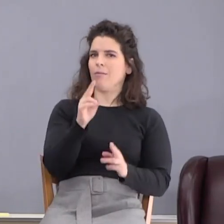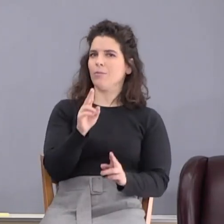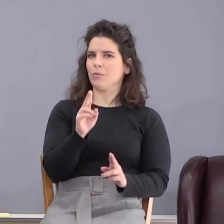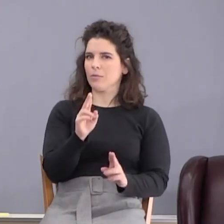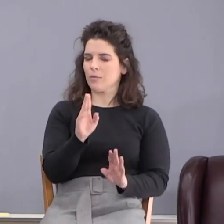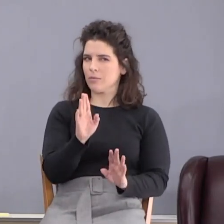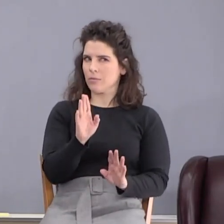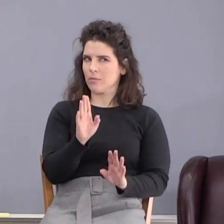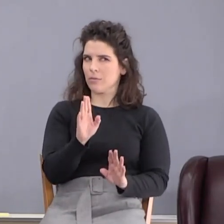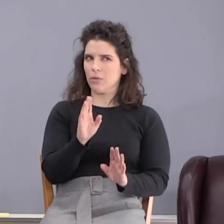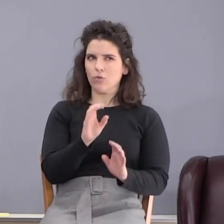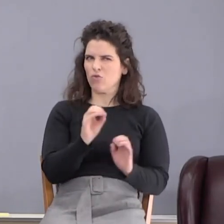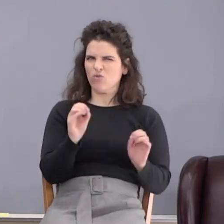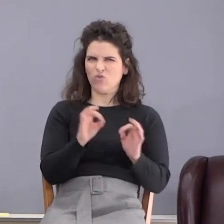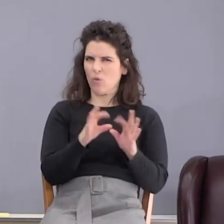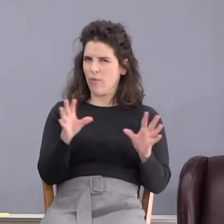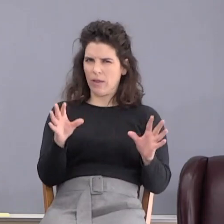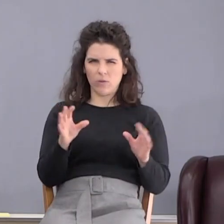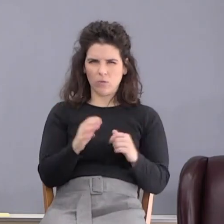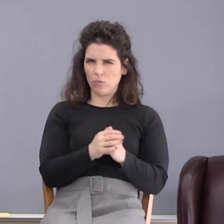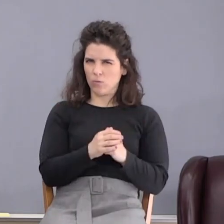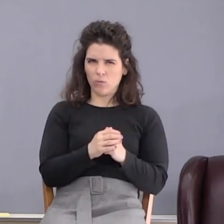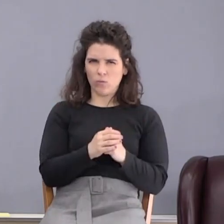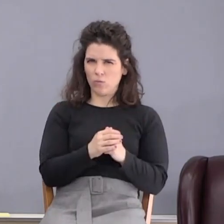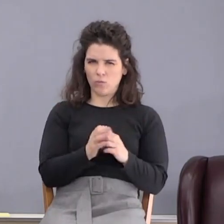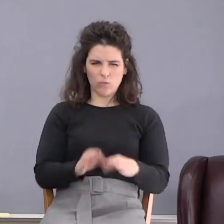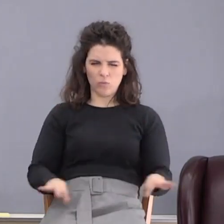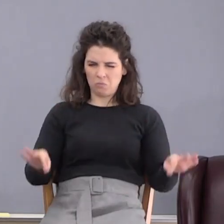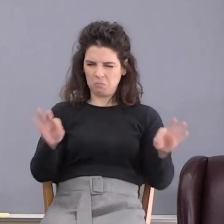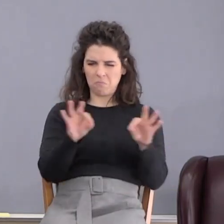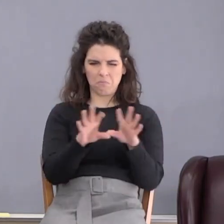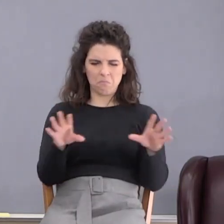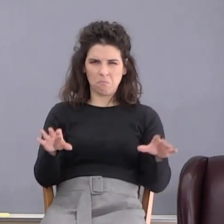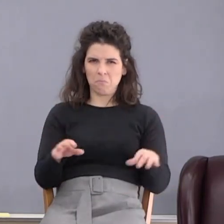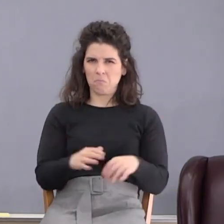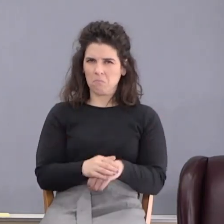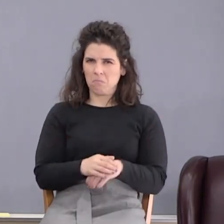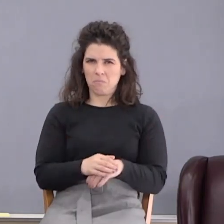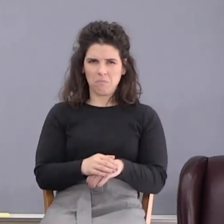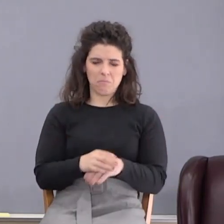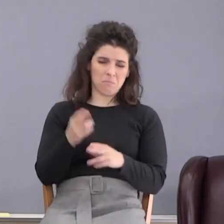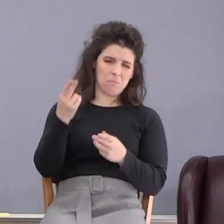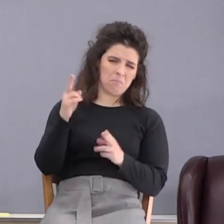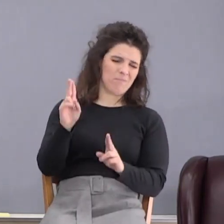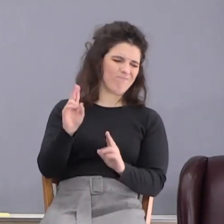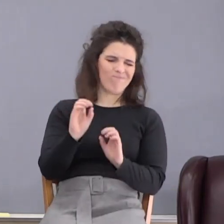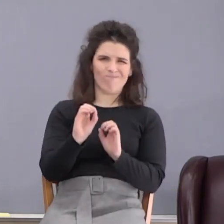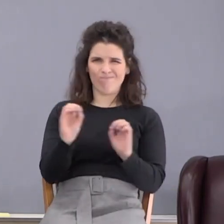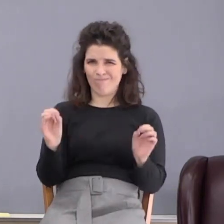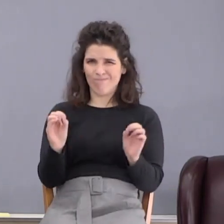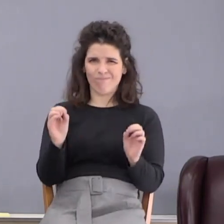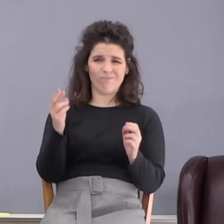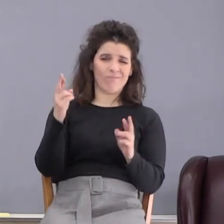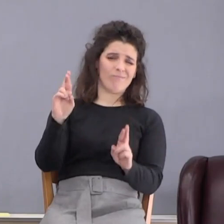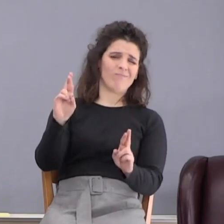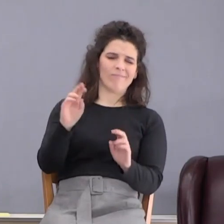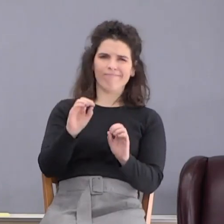dishonorable, there's no value, there's no worth, there's no dignity, there is